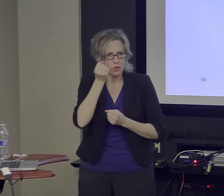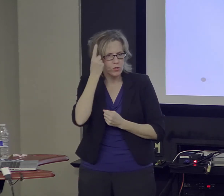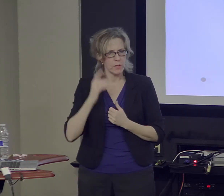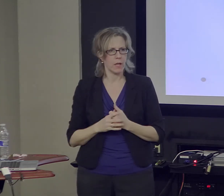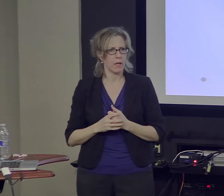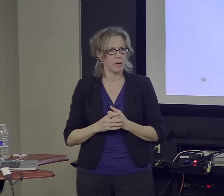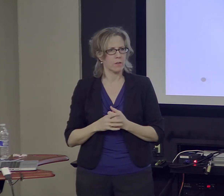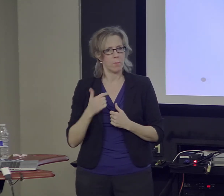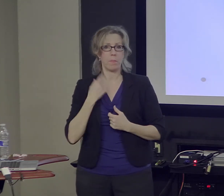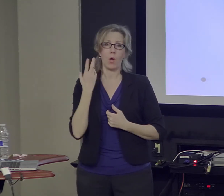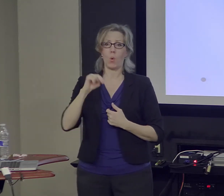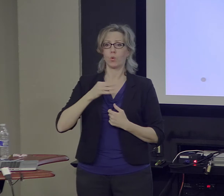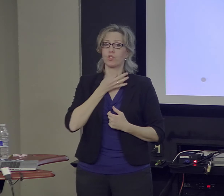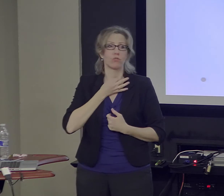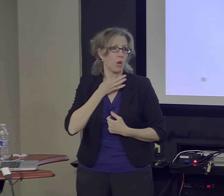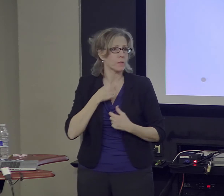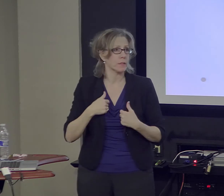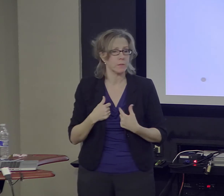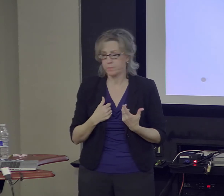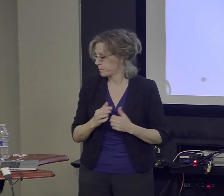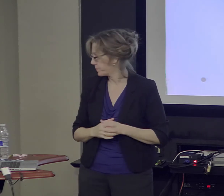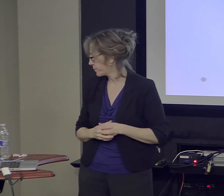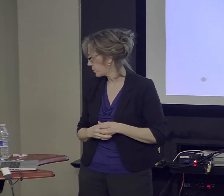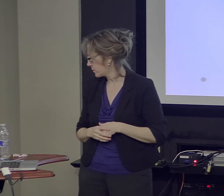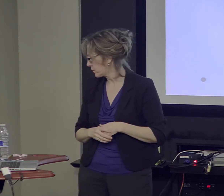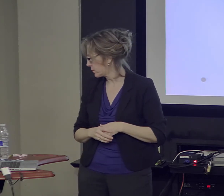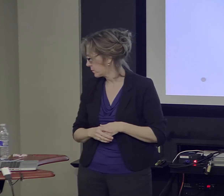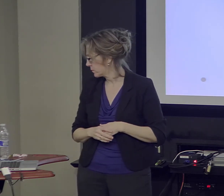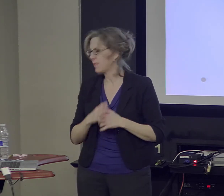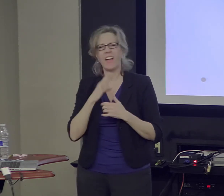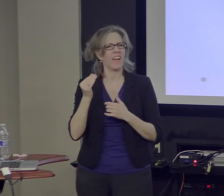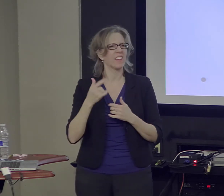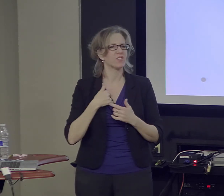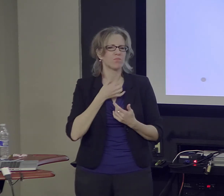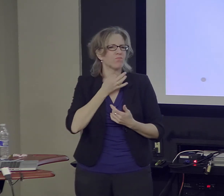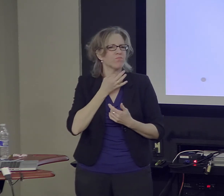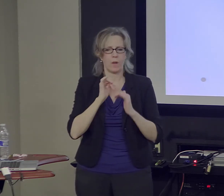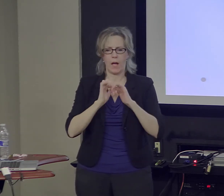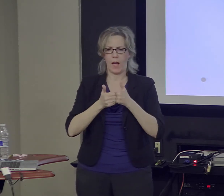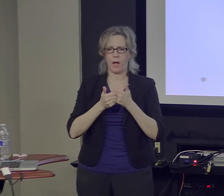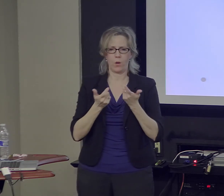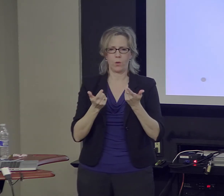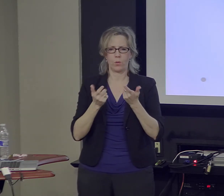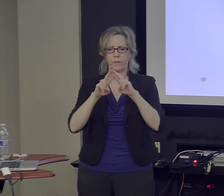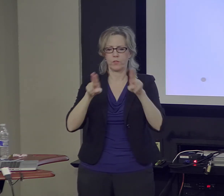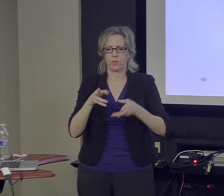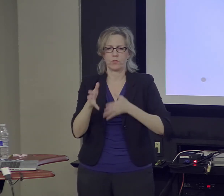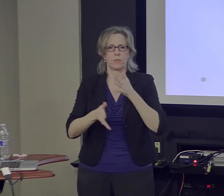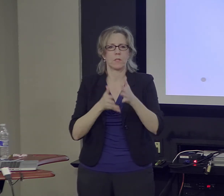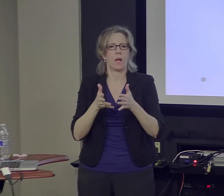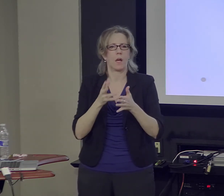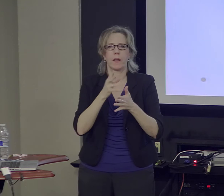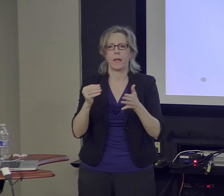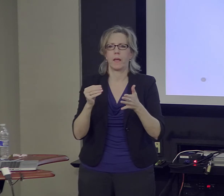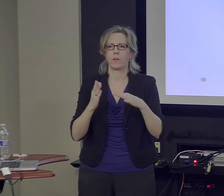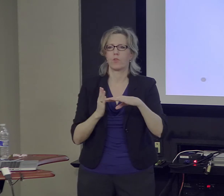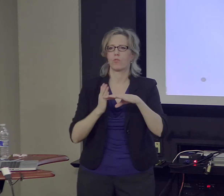what I am expressing is being comprehended by my audience? I also want to know